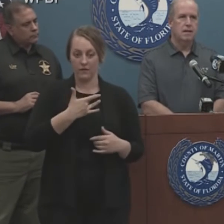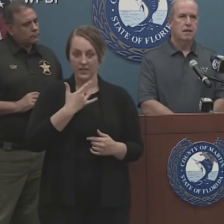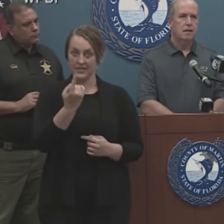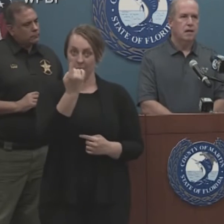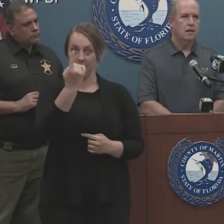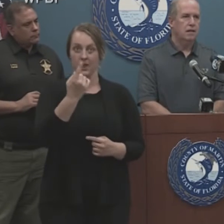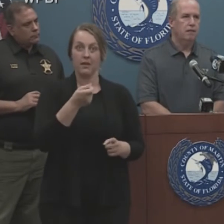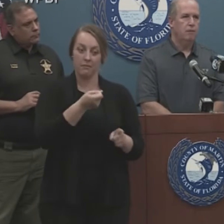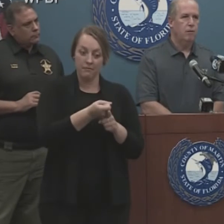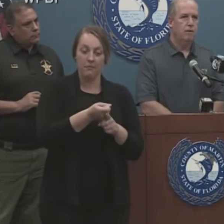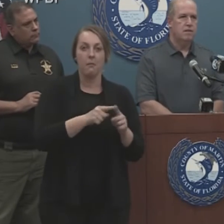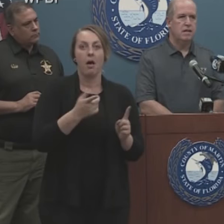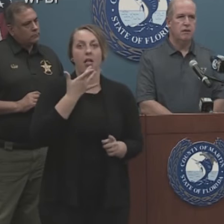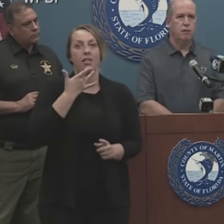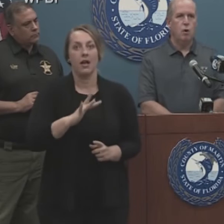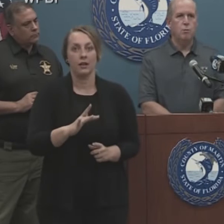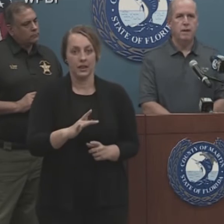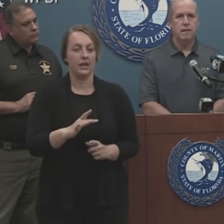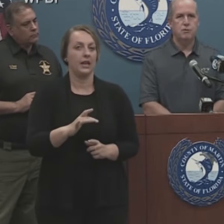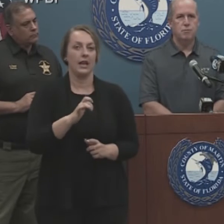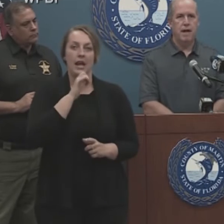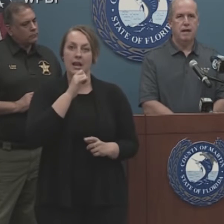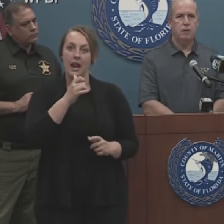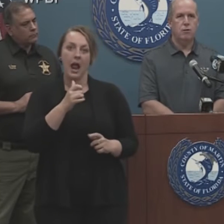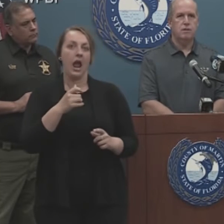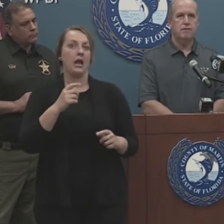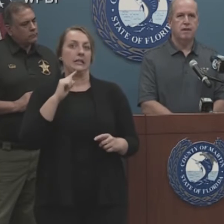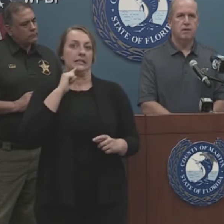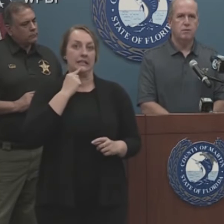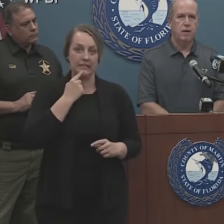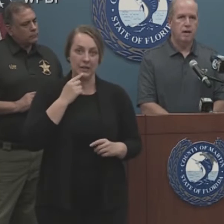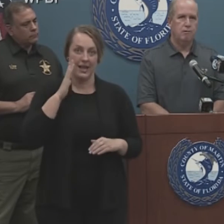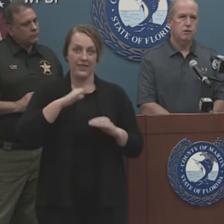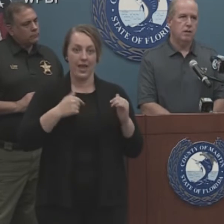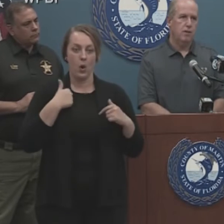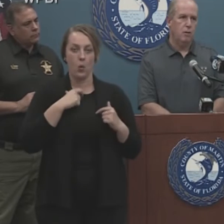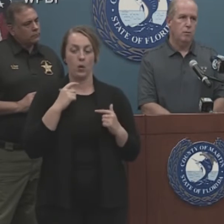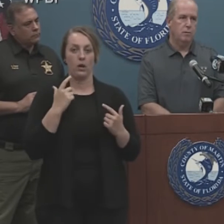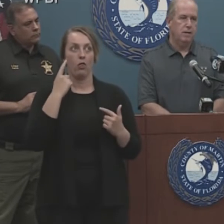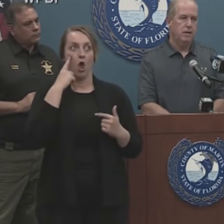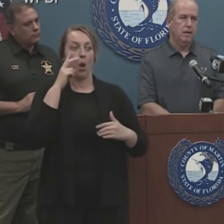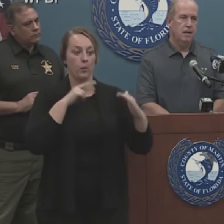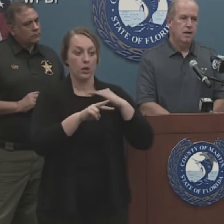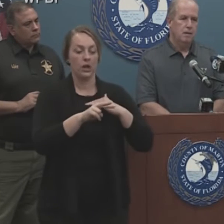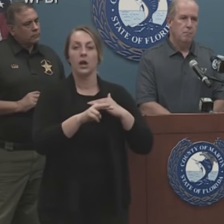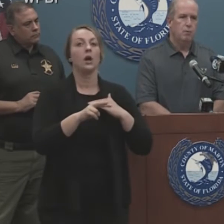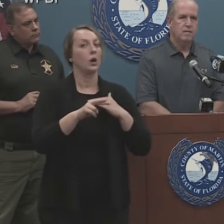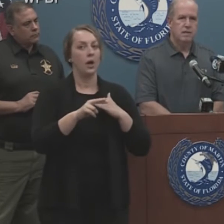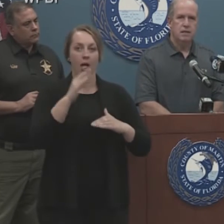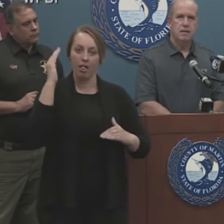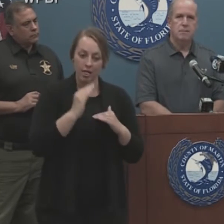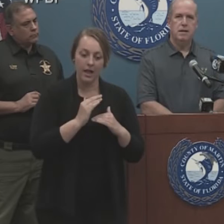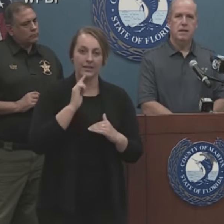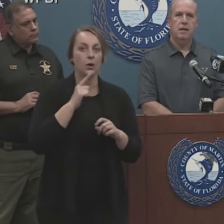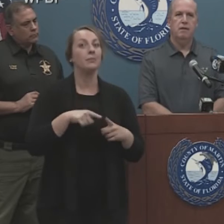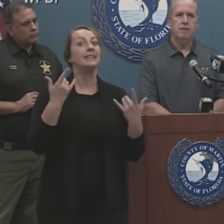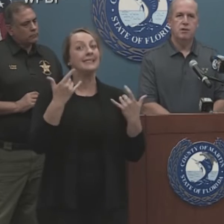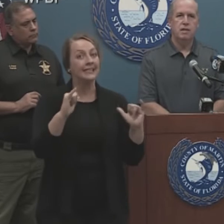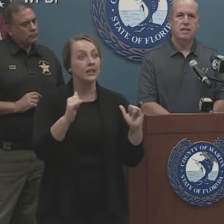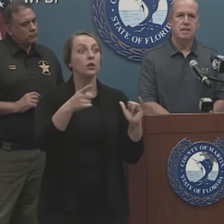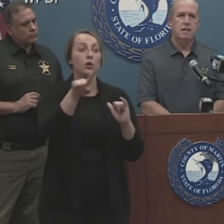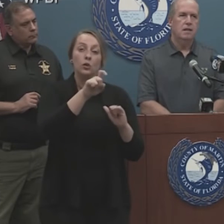impact. Luckily for all of us here, it won't be as dramatic or as severe as we had originally thought it would be. But we still need to